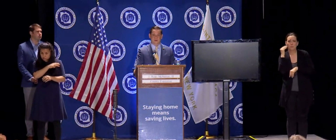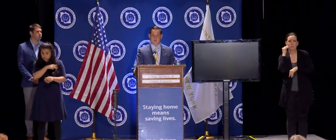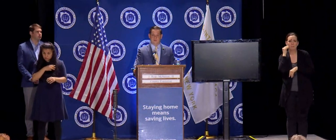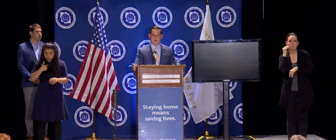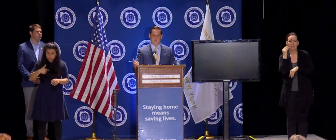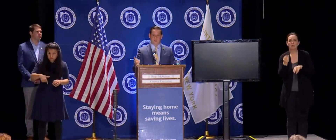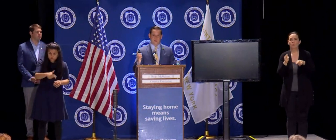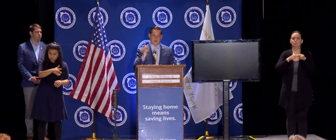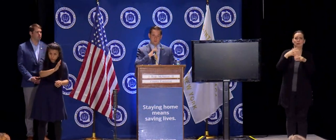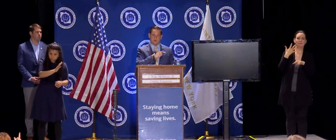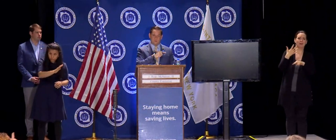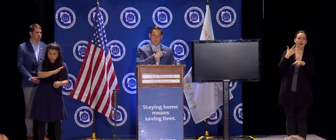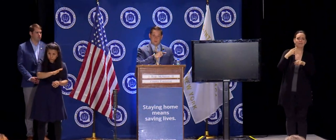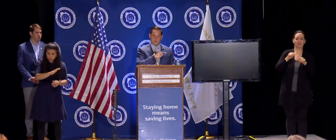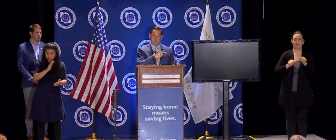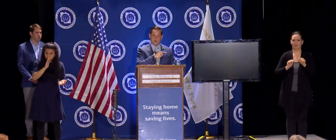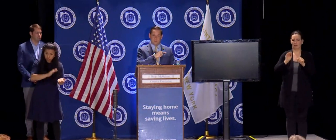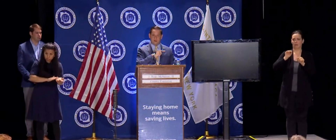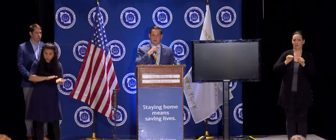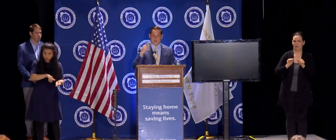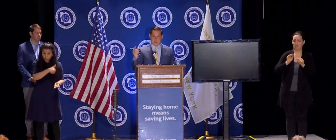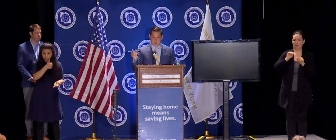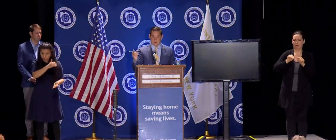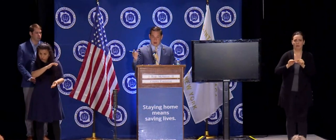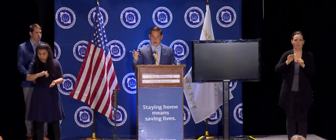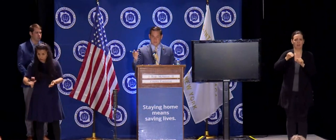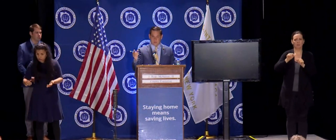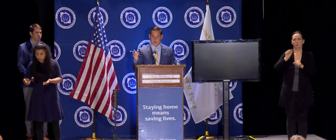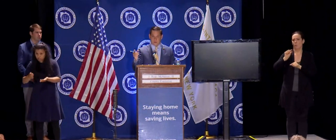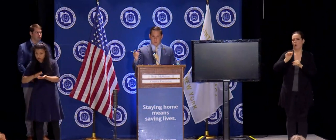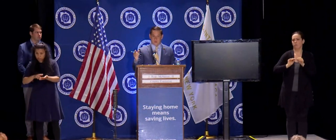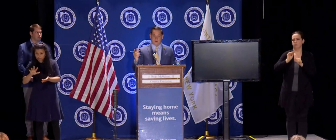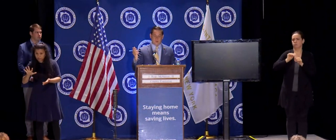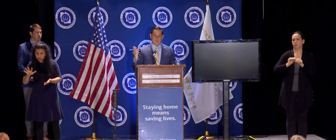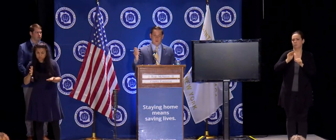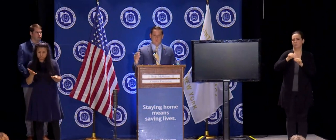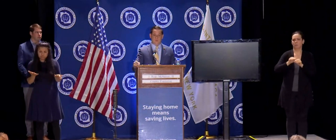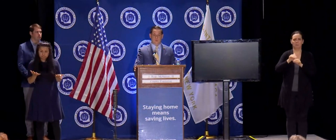5 because we have people in nursing homes who have COVID that need to go to the hospital,